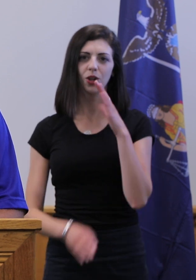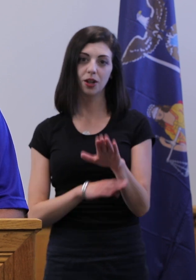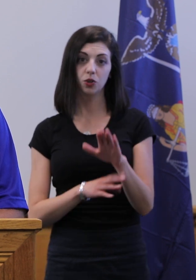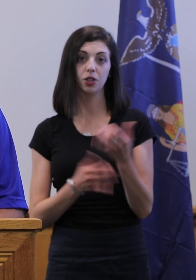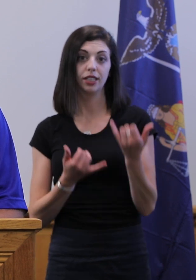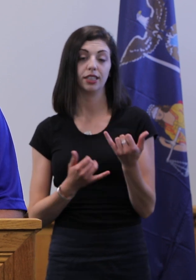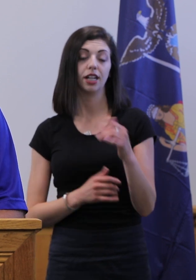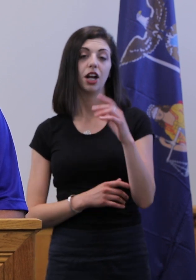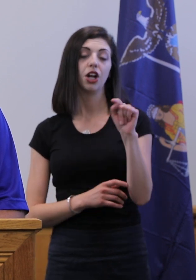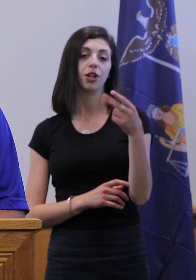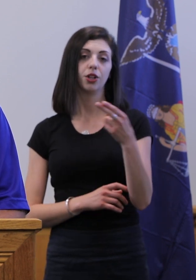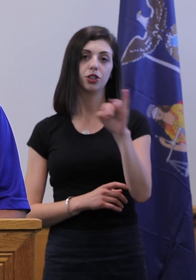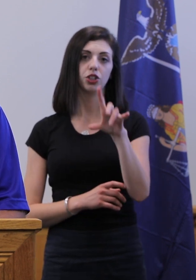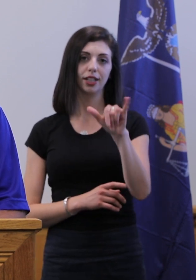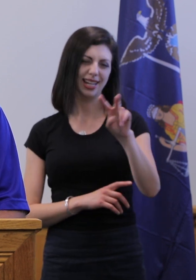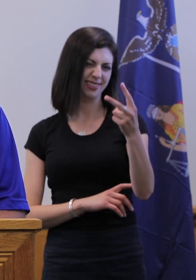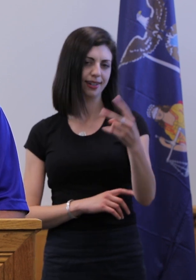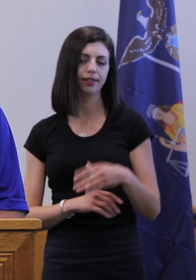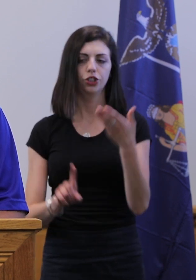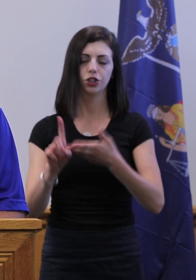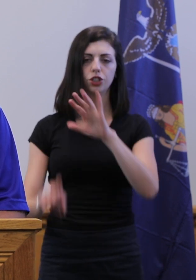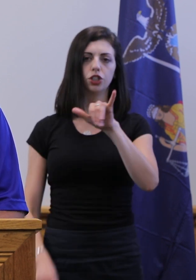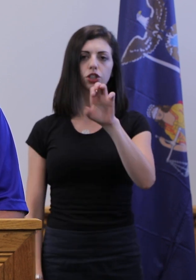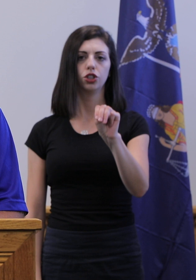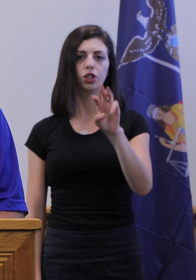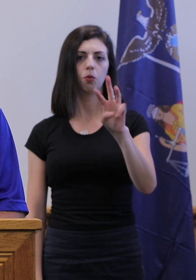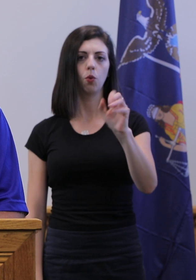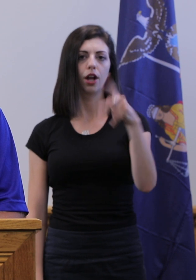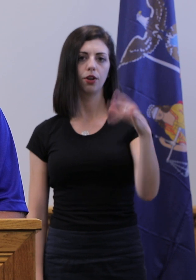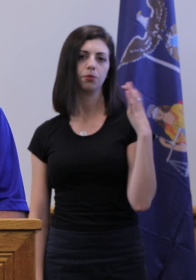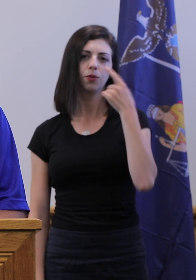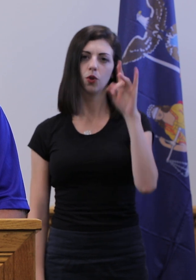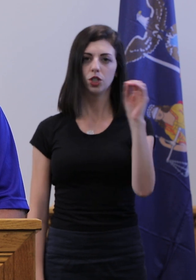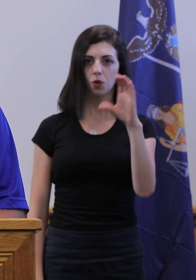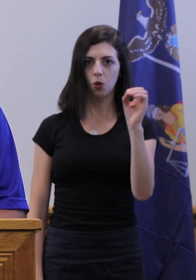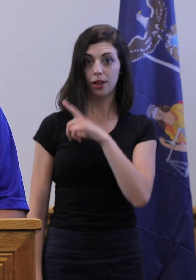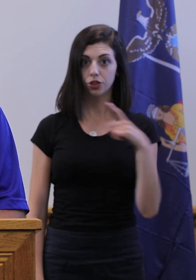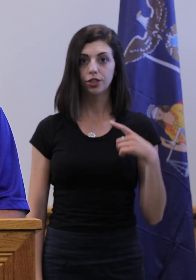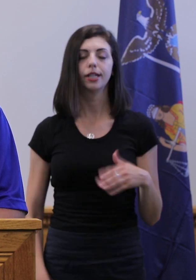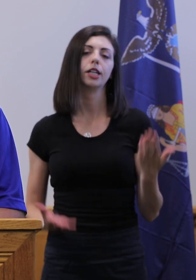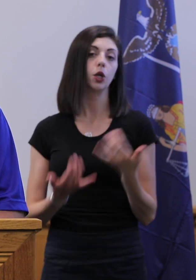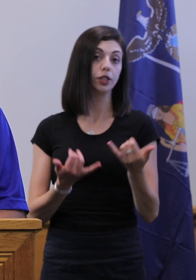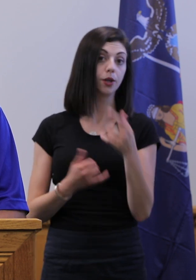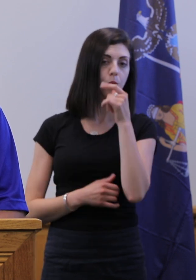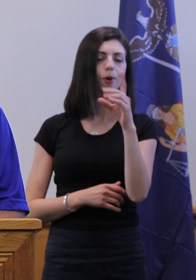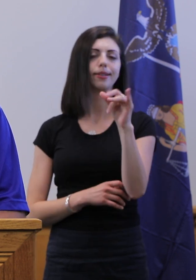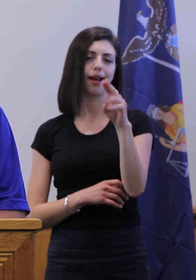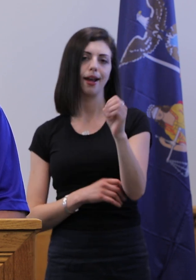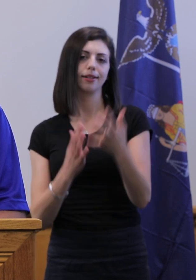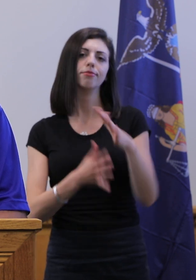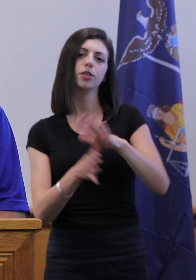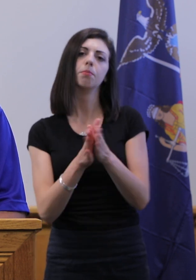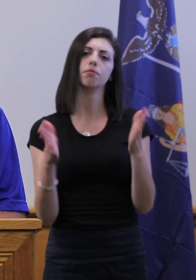Good afternoon. Today is Thursday, July 2nd. I'm Jim Weatherup, Chairman of the Oswego County Legislature. Joining me today is Diane Oldenburg, Senior